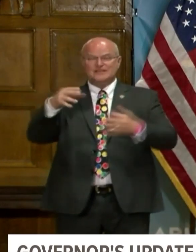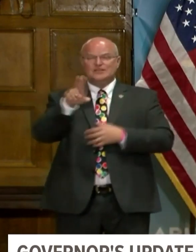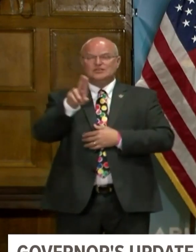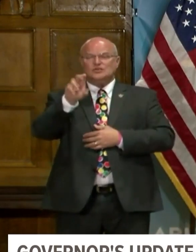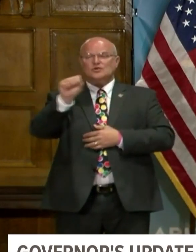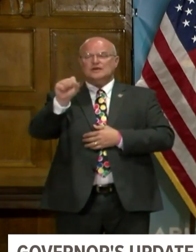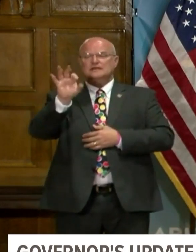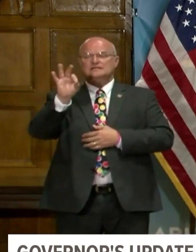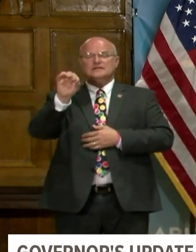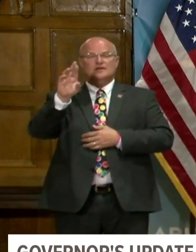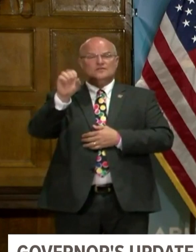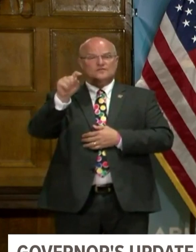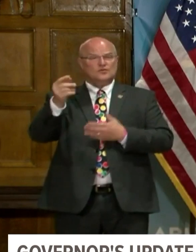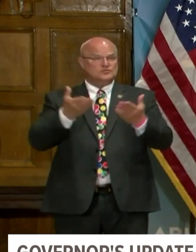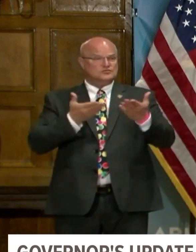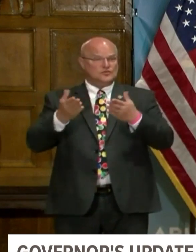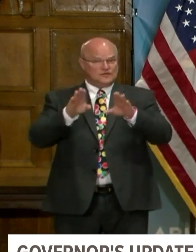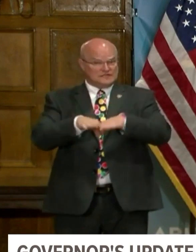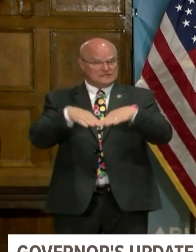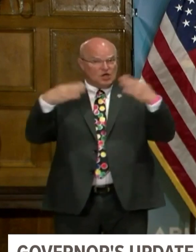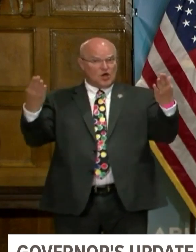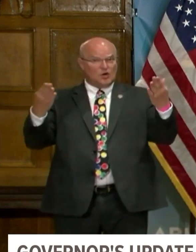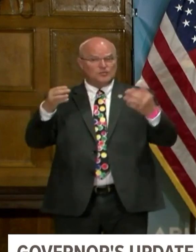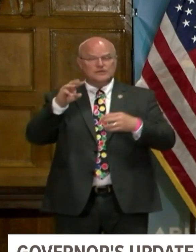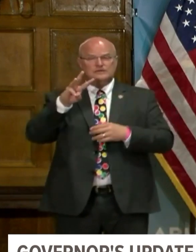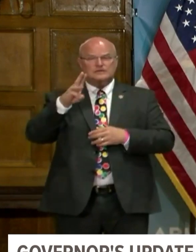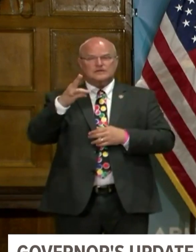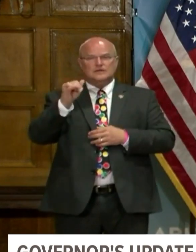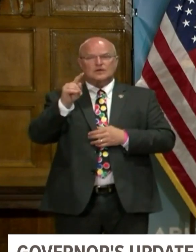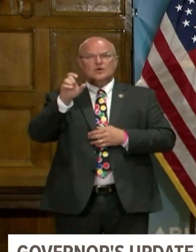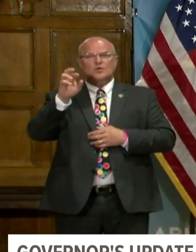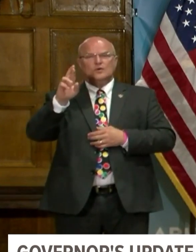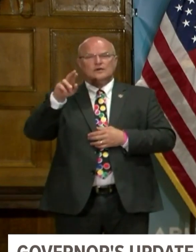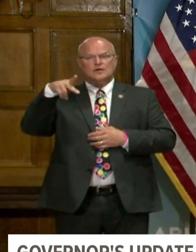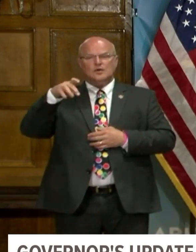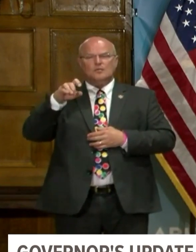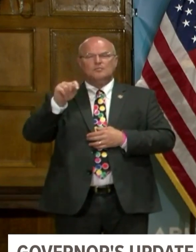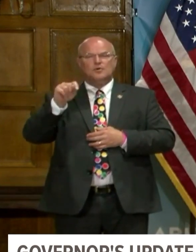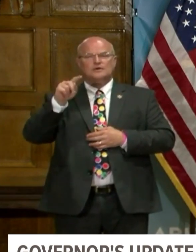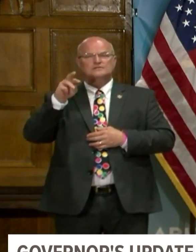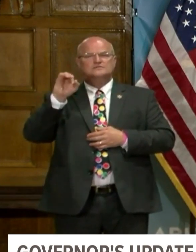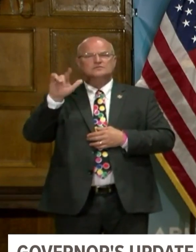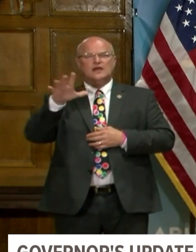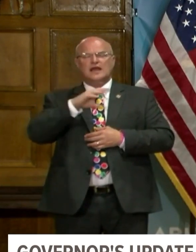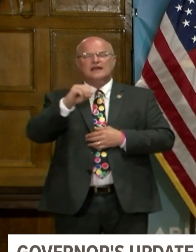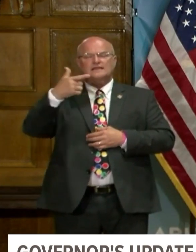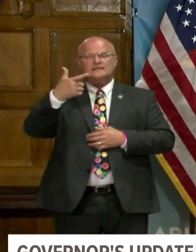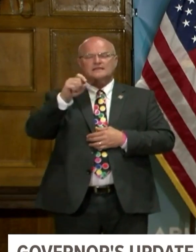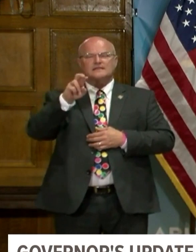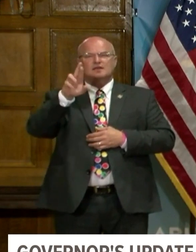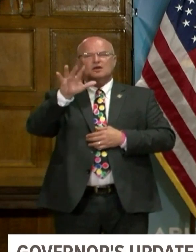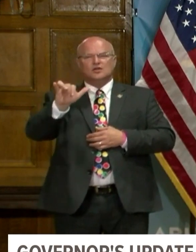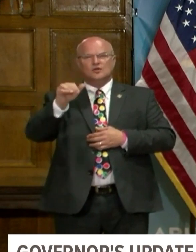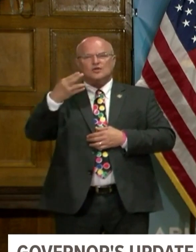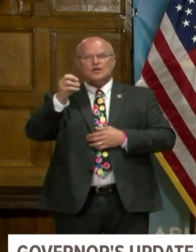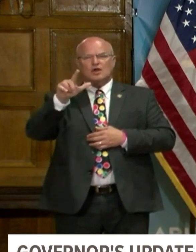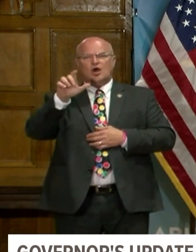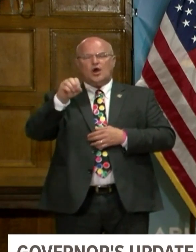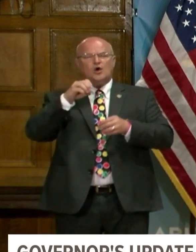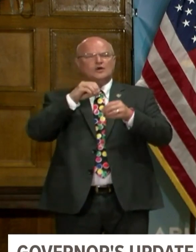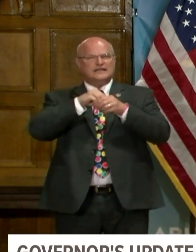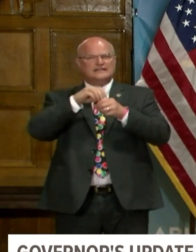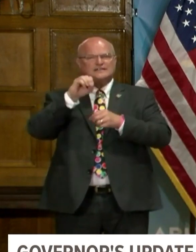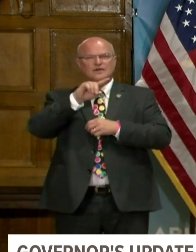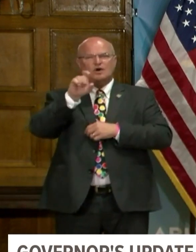Forest Service has reopened Whitaker Point Trail and the Glory Hole Trail in the Ozark